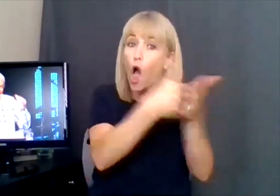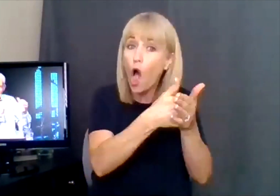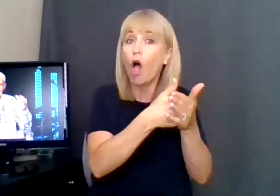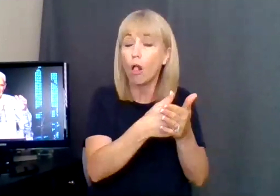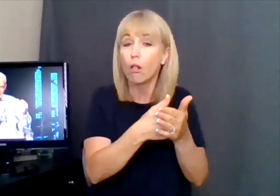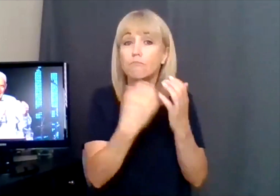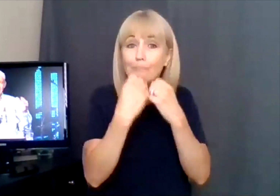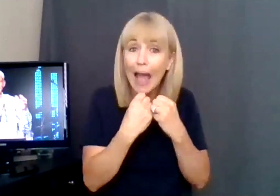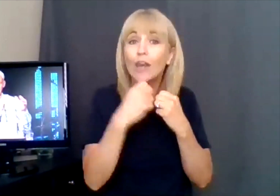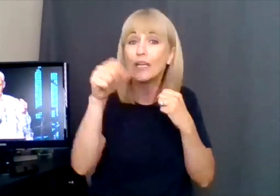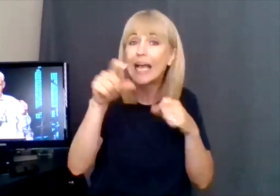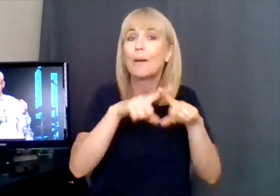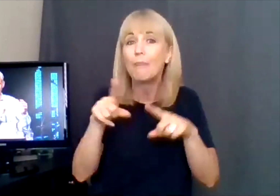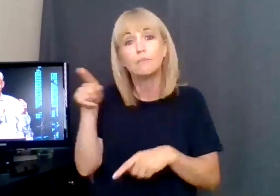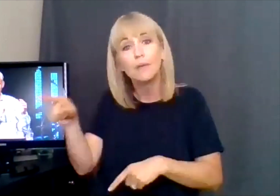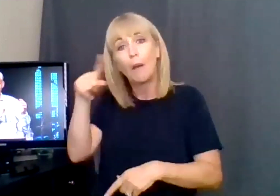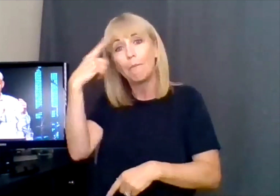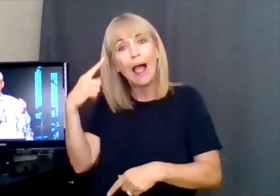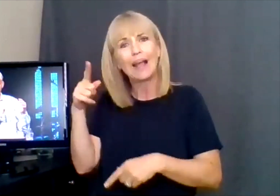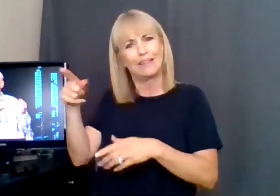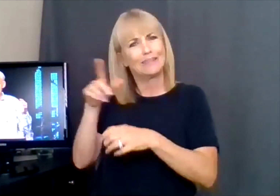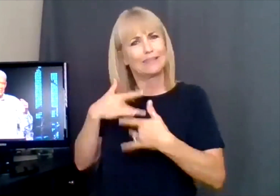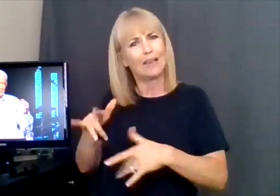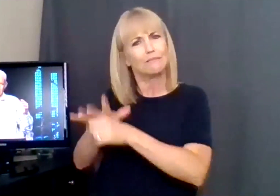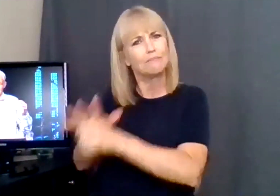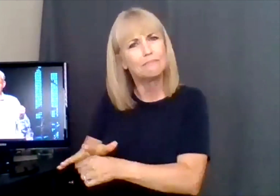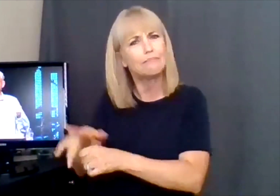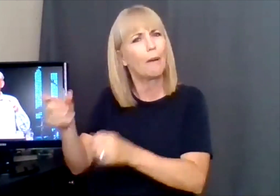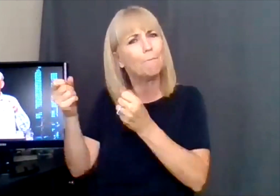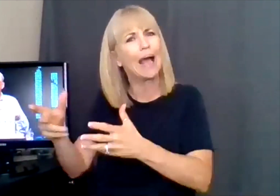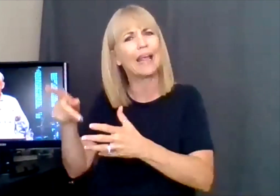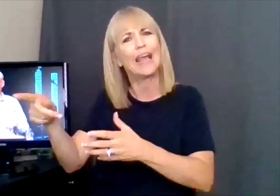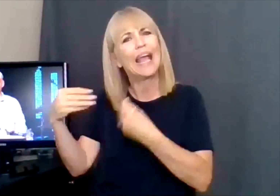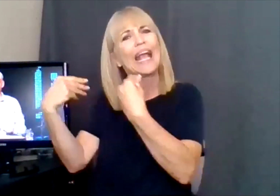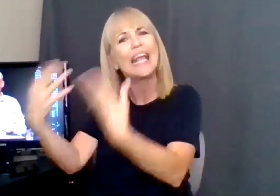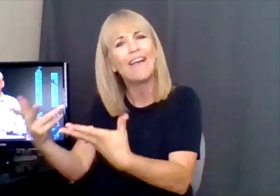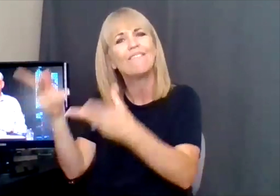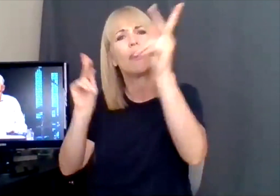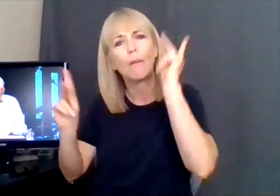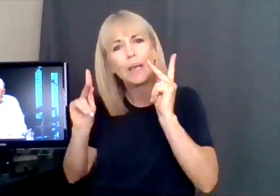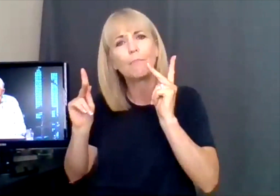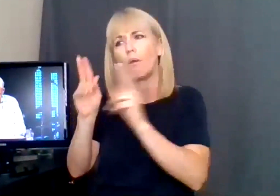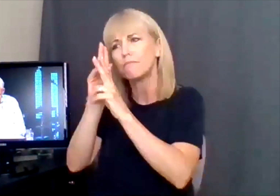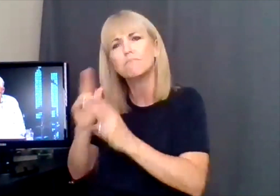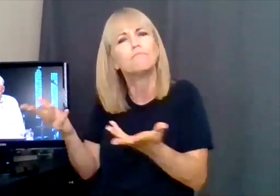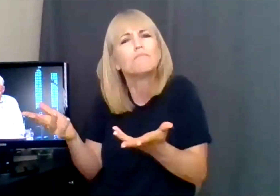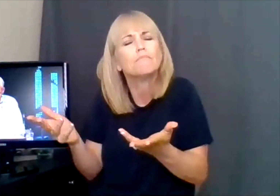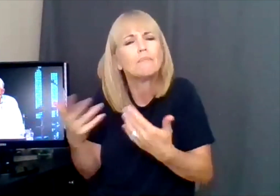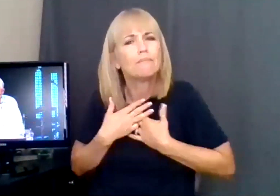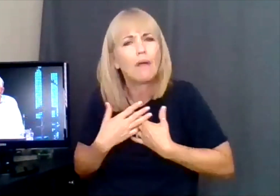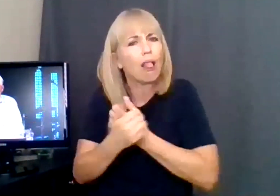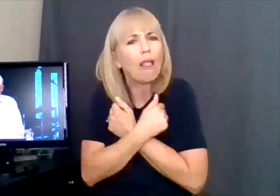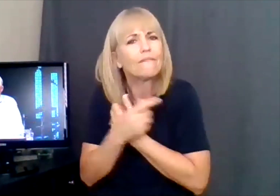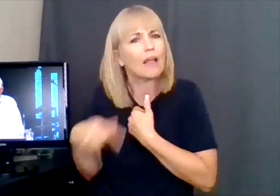saying that they matter to God. Again, not a political organization. We're talking about people. We're caring for people who